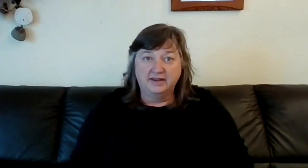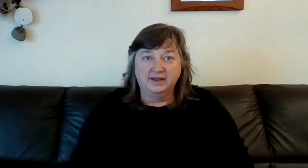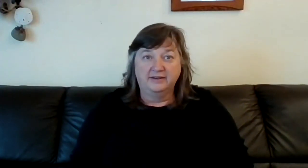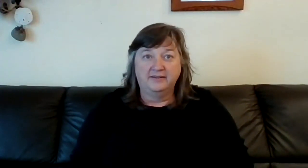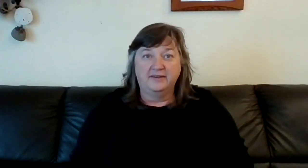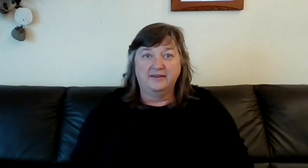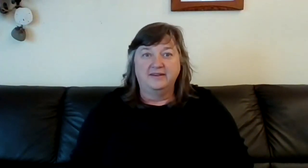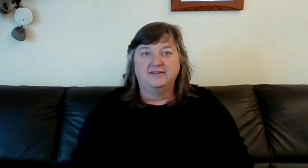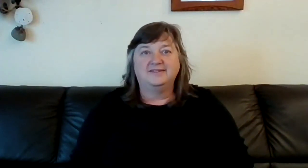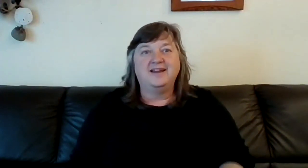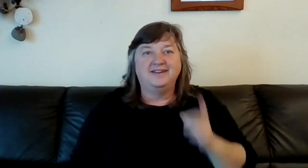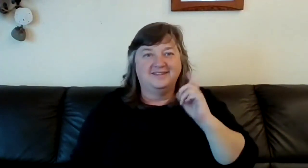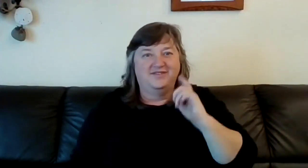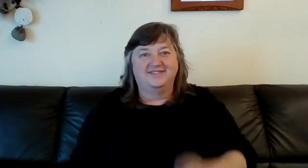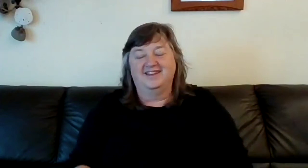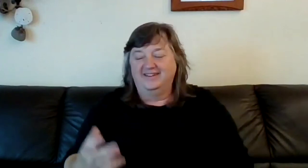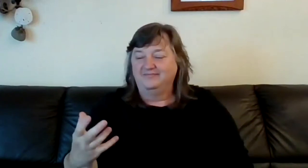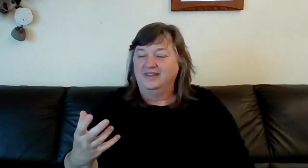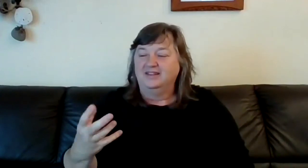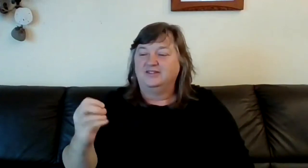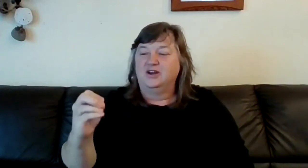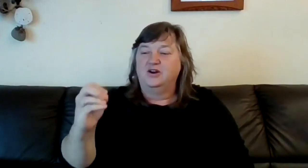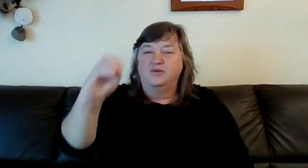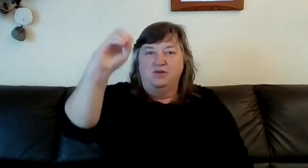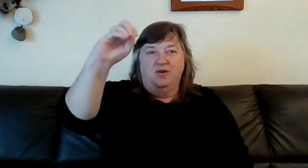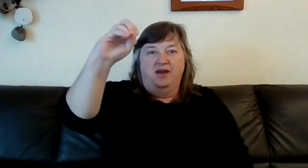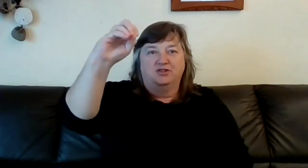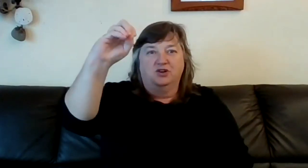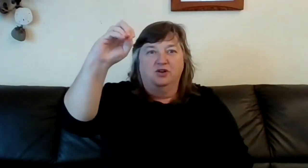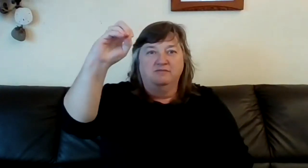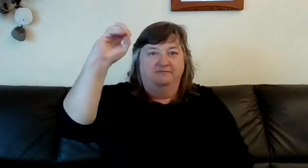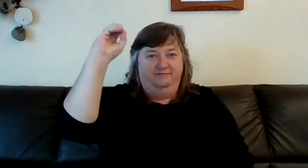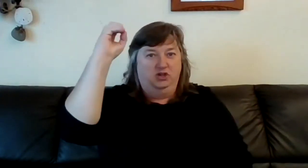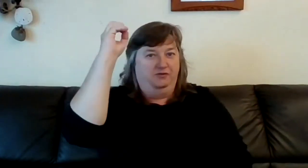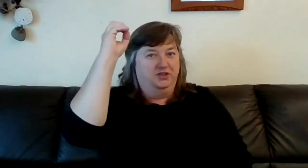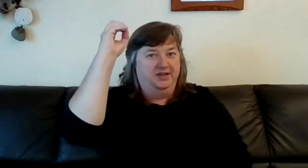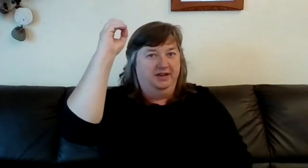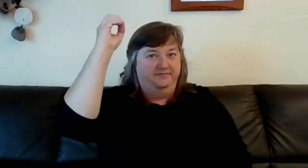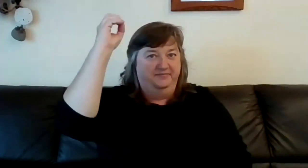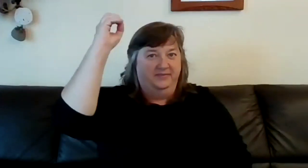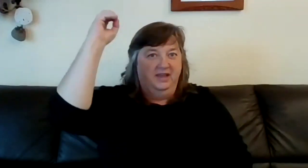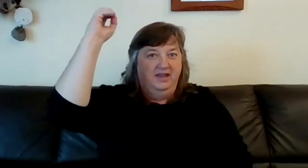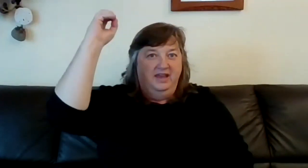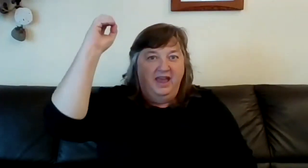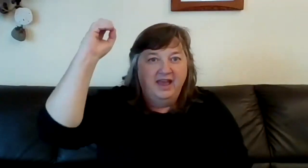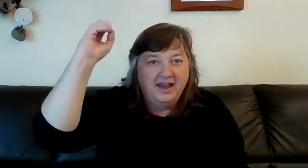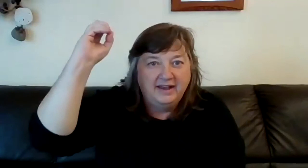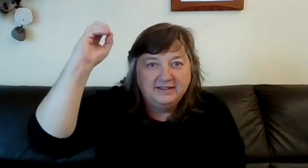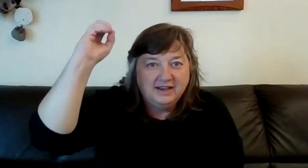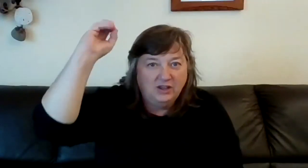Sun. Sun is a fun sign. So you have a circle for the sun, and